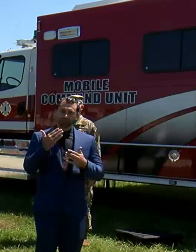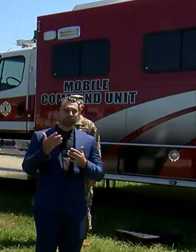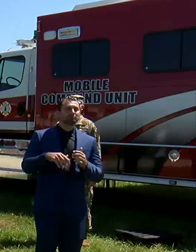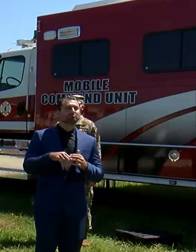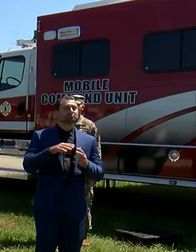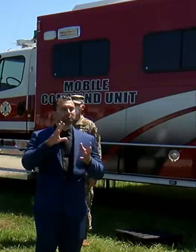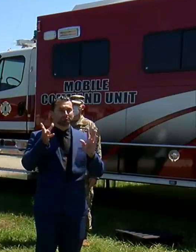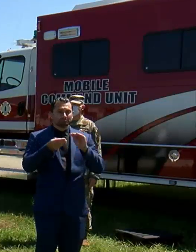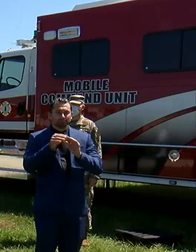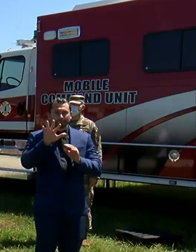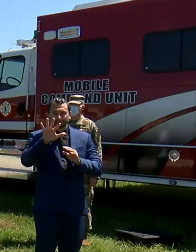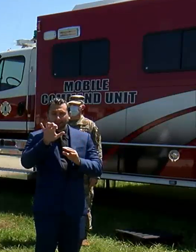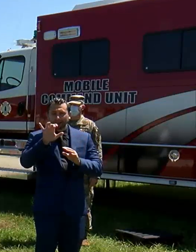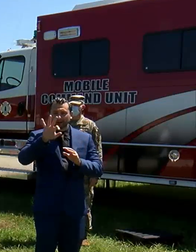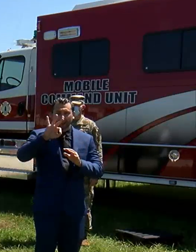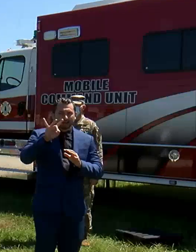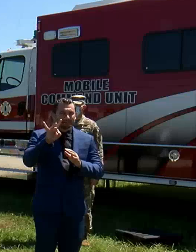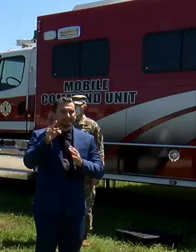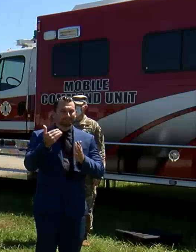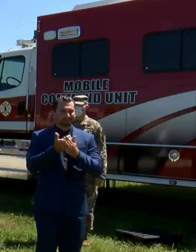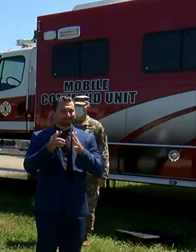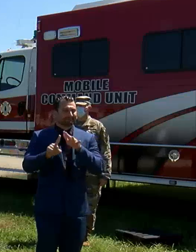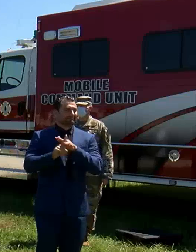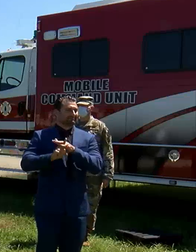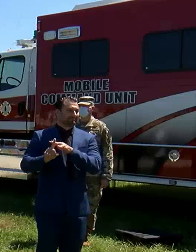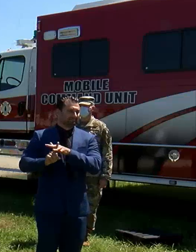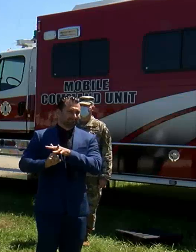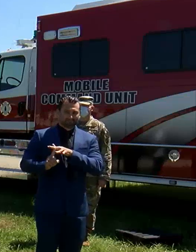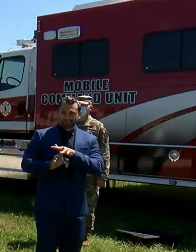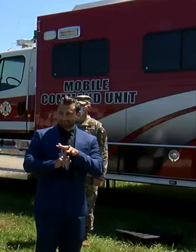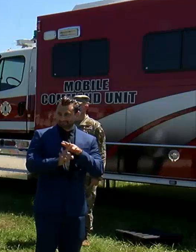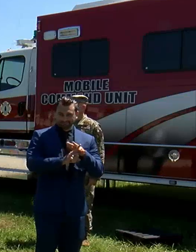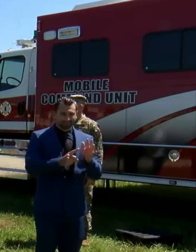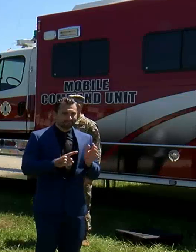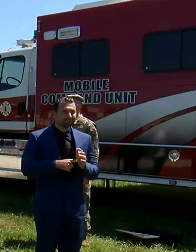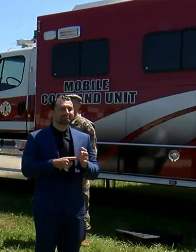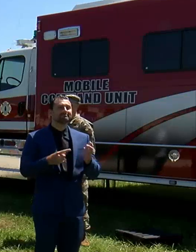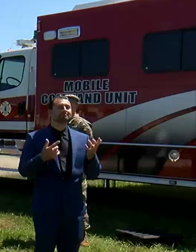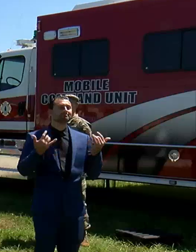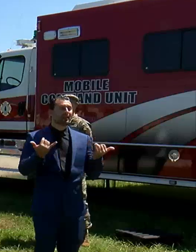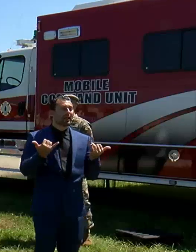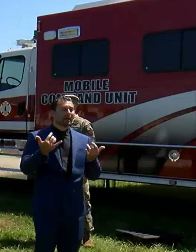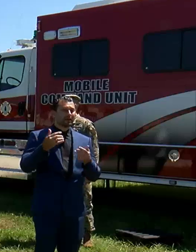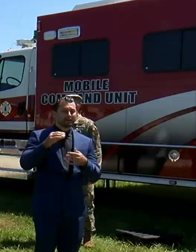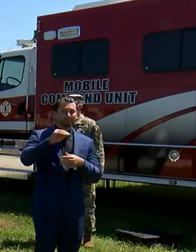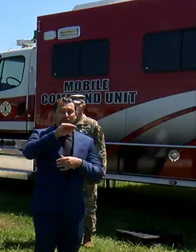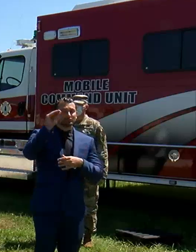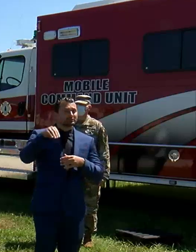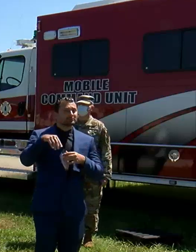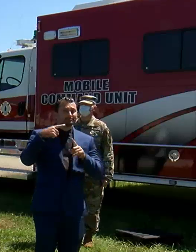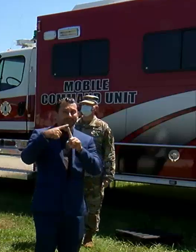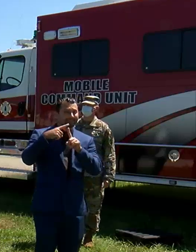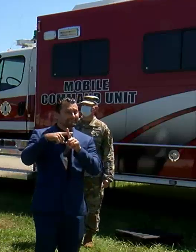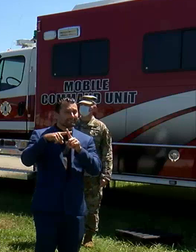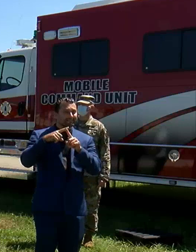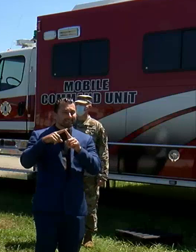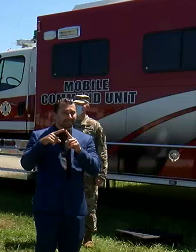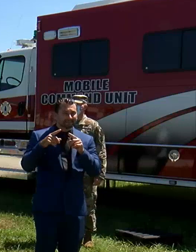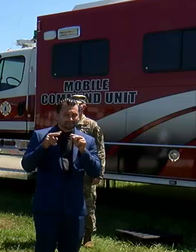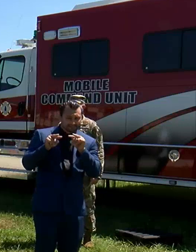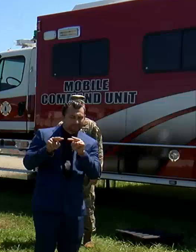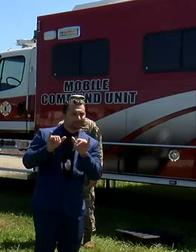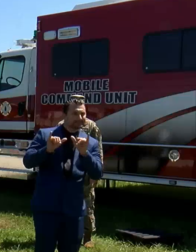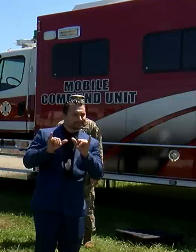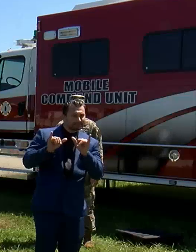new Florida cases. And so if you look at the percent positive, which is something we track very closely, yesterday's